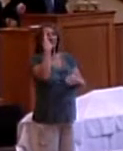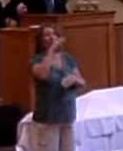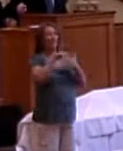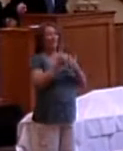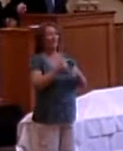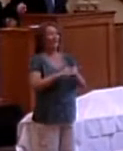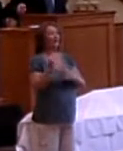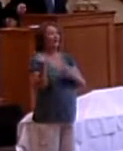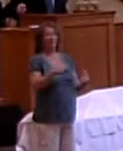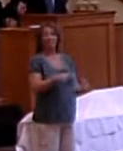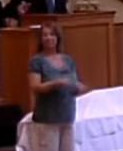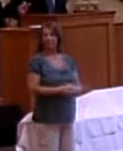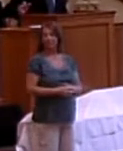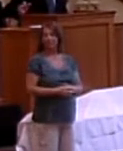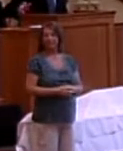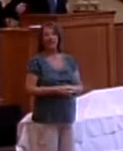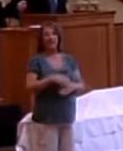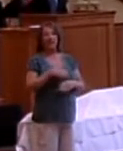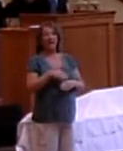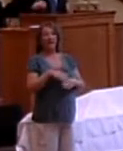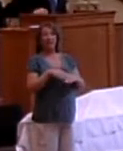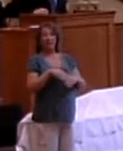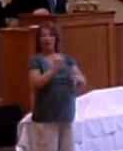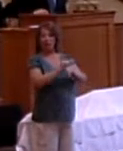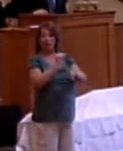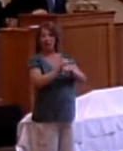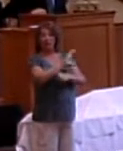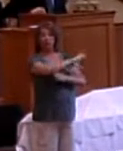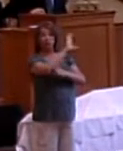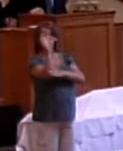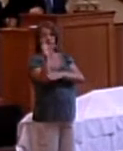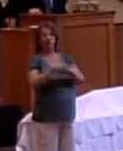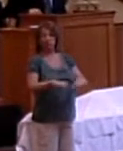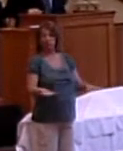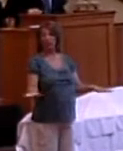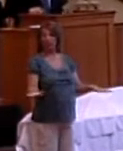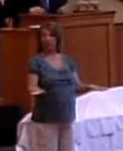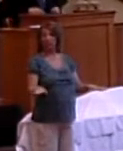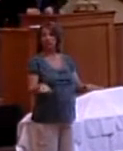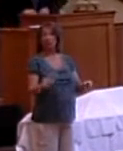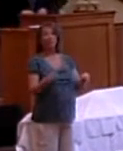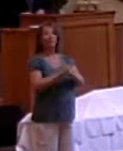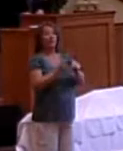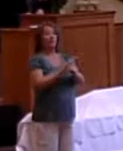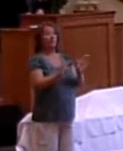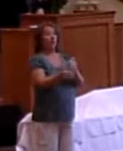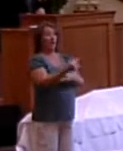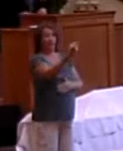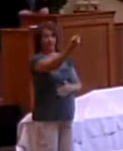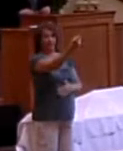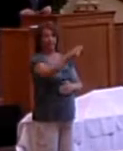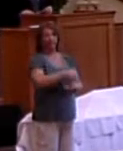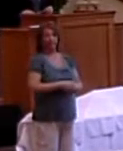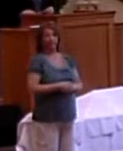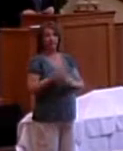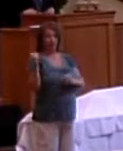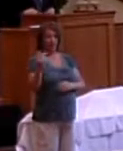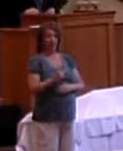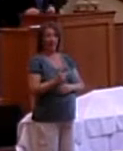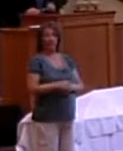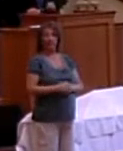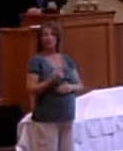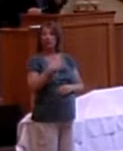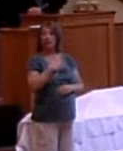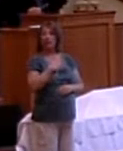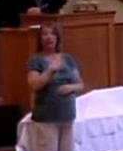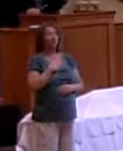that. Also, Operation Christmas Child, don't forget, you're supposed to be filling up your boxes. And then we're going to have a special note